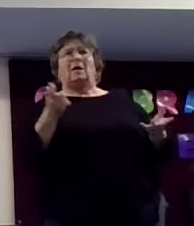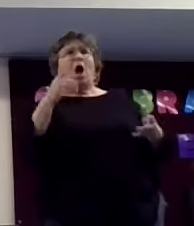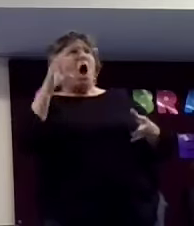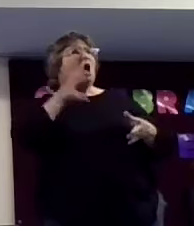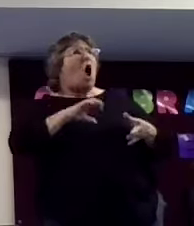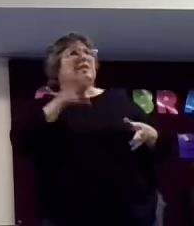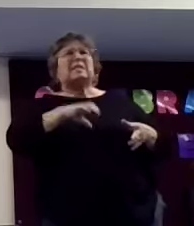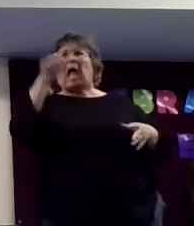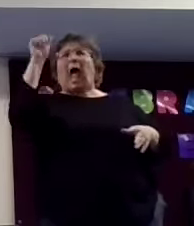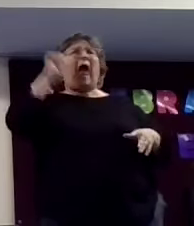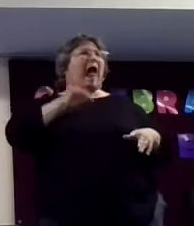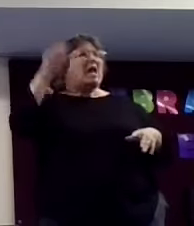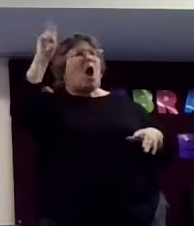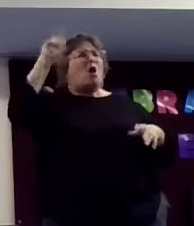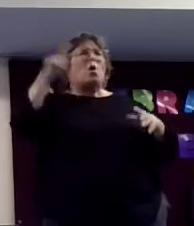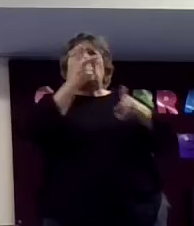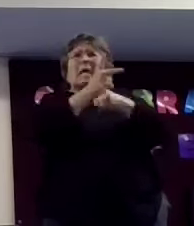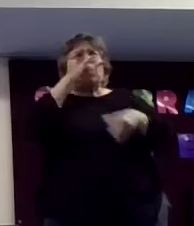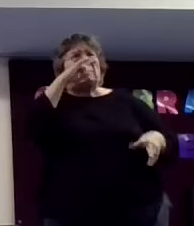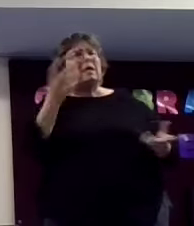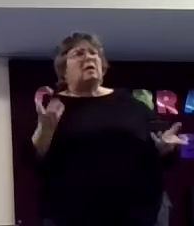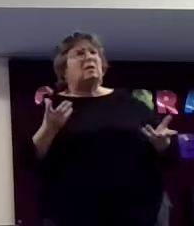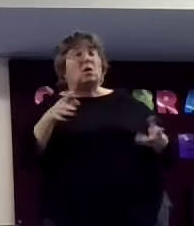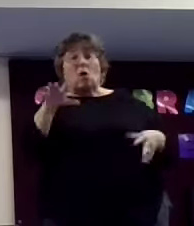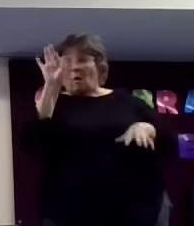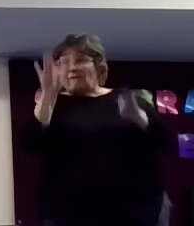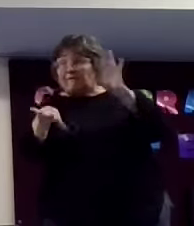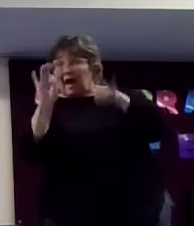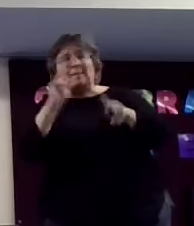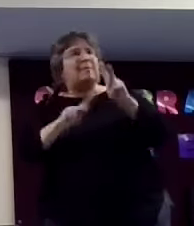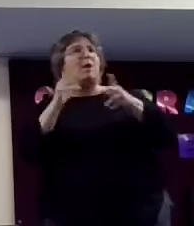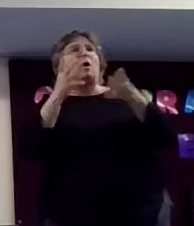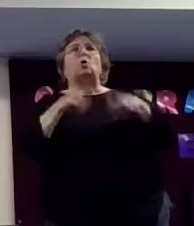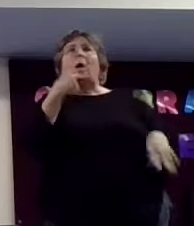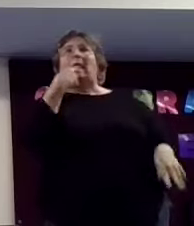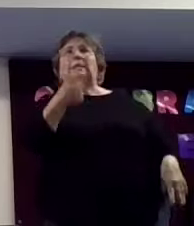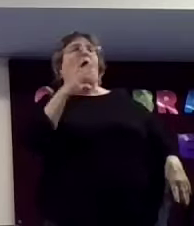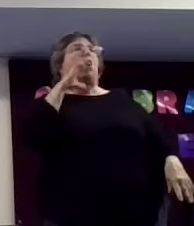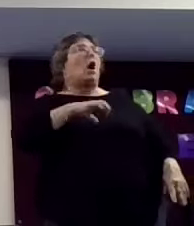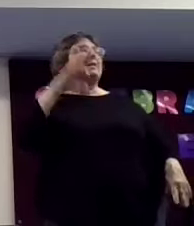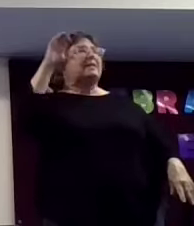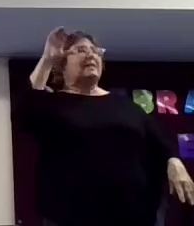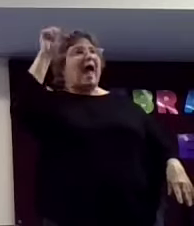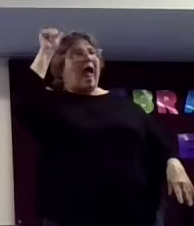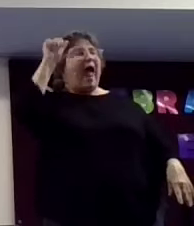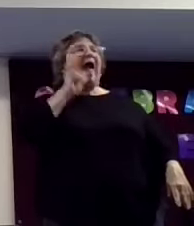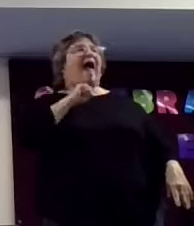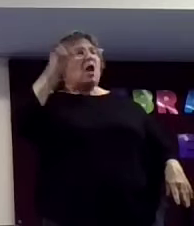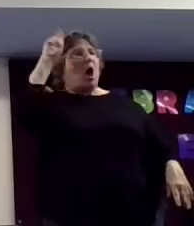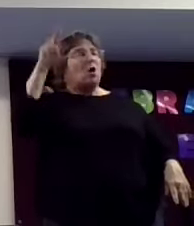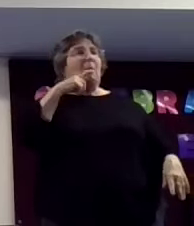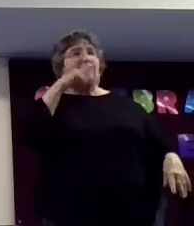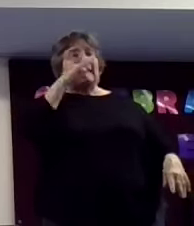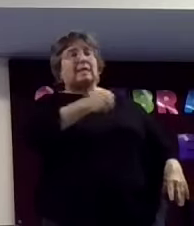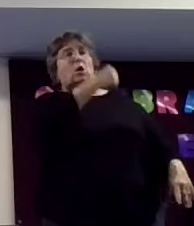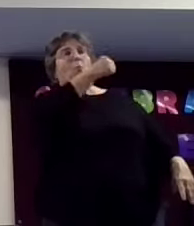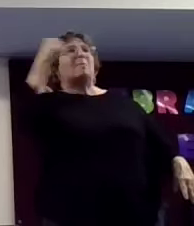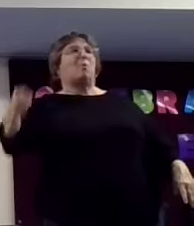there a cousin? Is there an aunt? Is there an uncle? And you find that so many people don't want to tell their cousin, their aunt and uncle that had my children taken